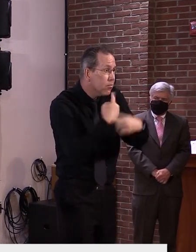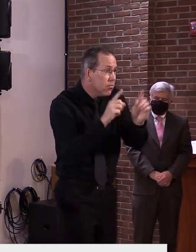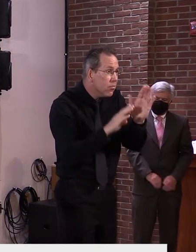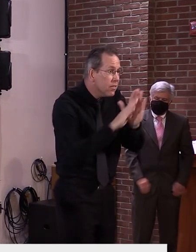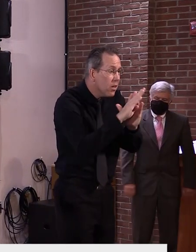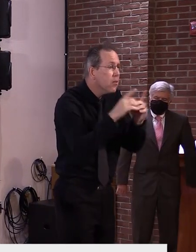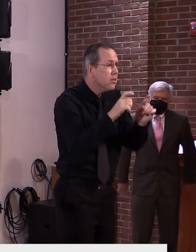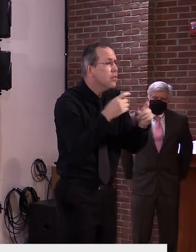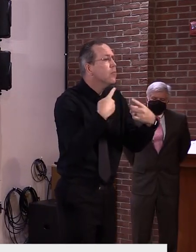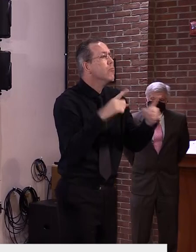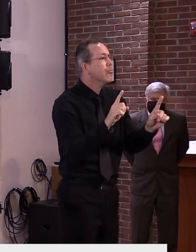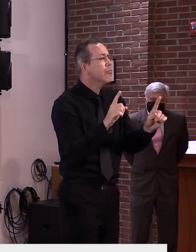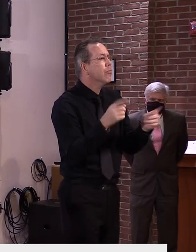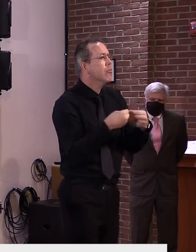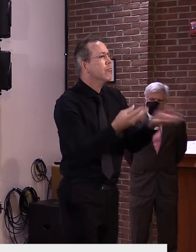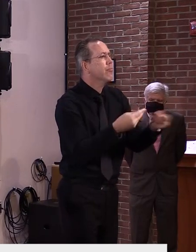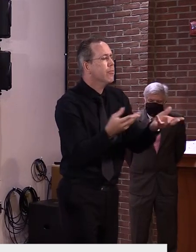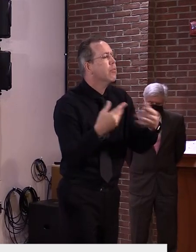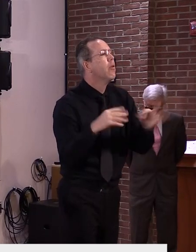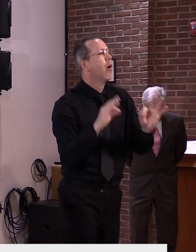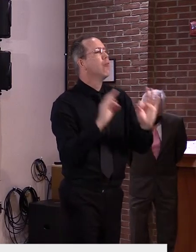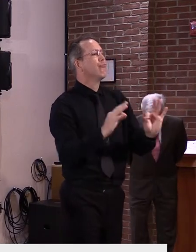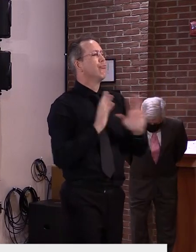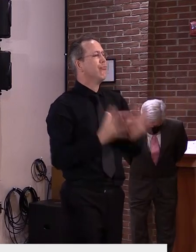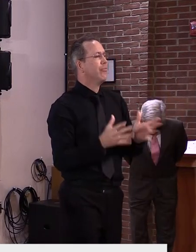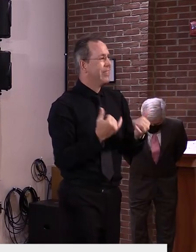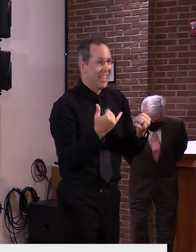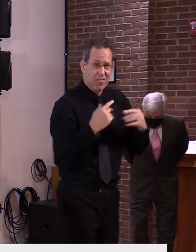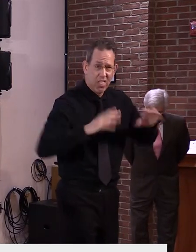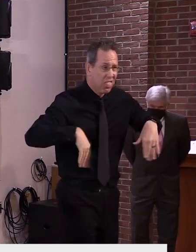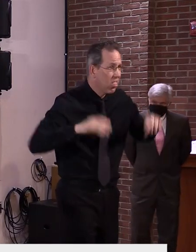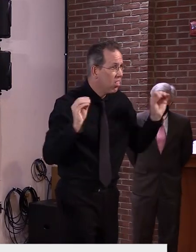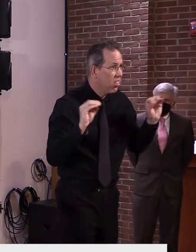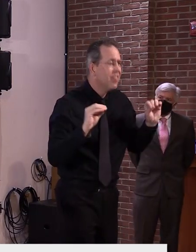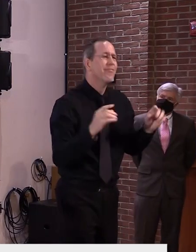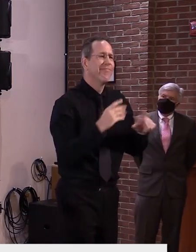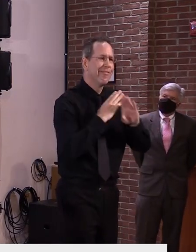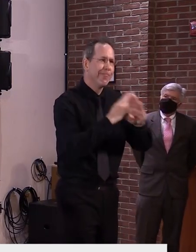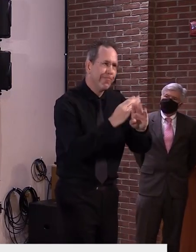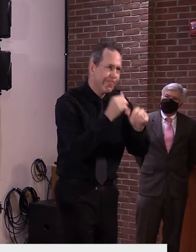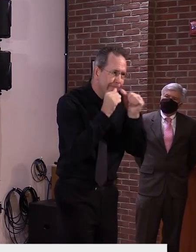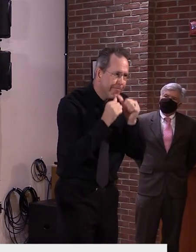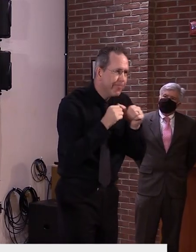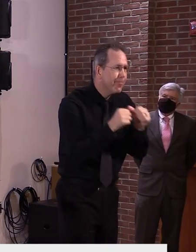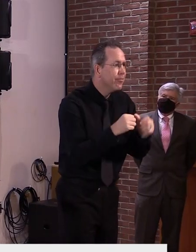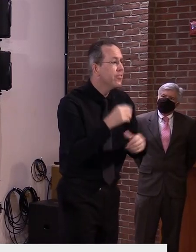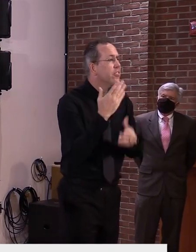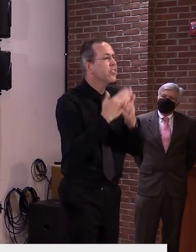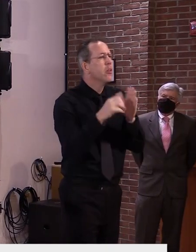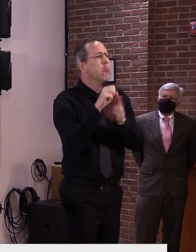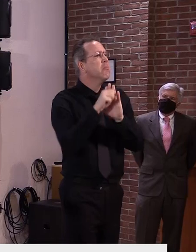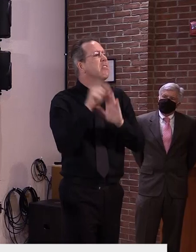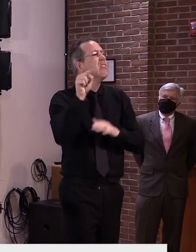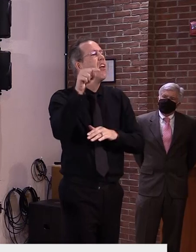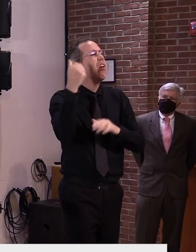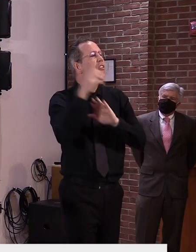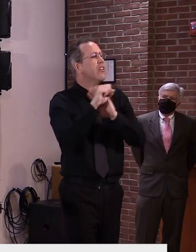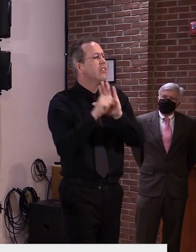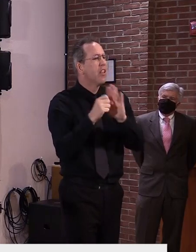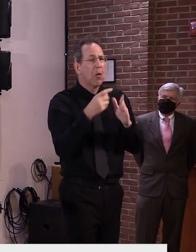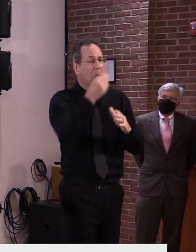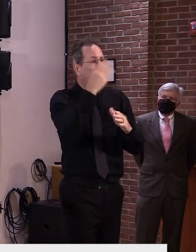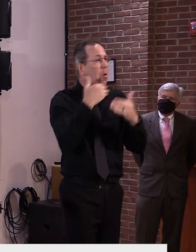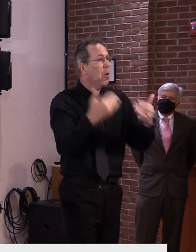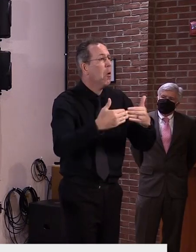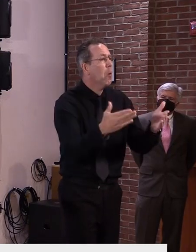distributed. What we're seeing in states that open too quickly, it just flipped the switch, is a cautionary tale for us